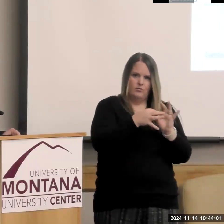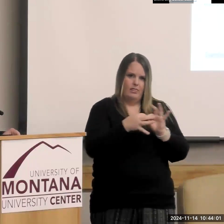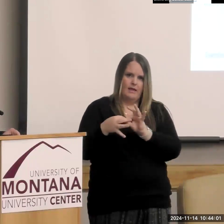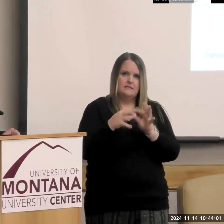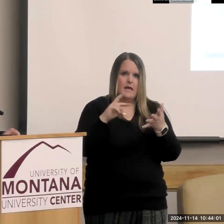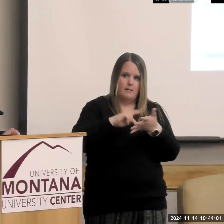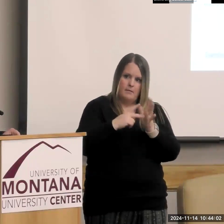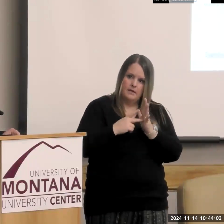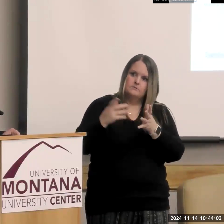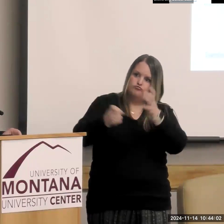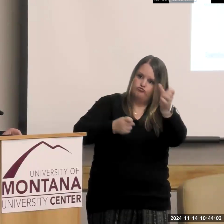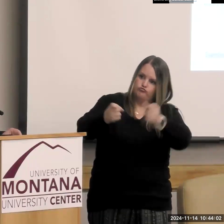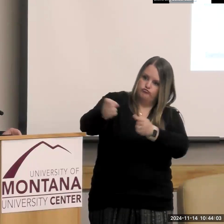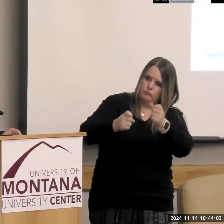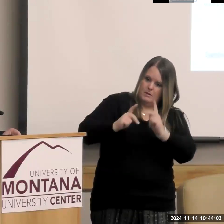work we do.